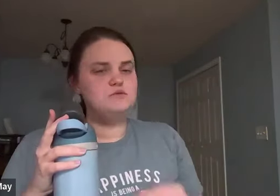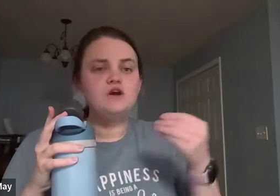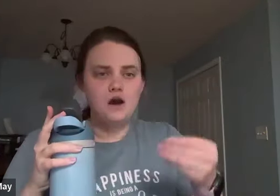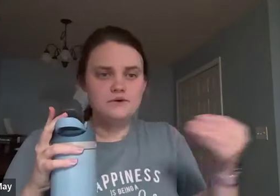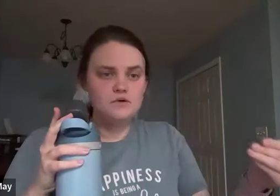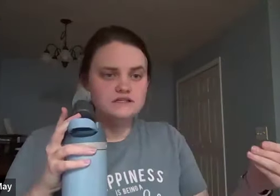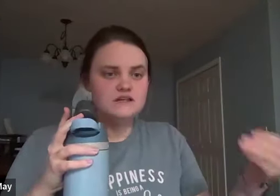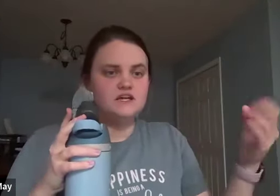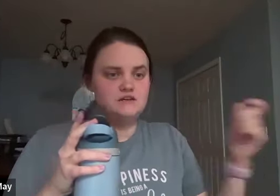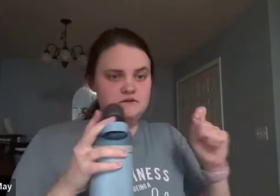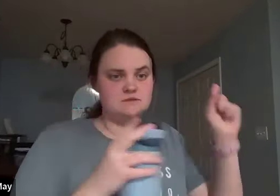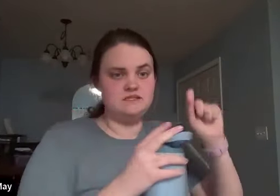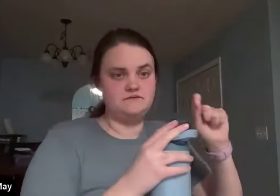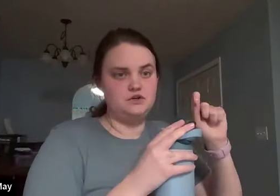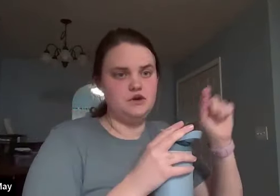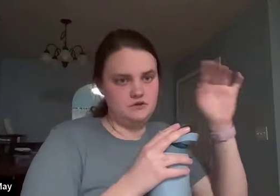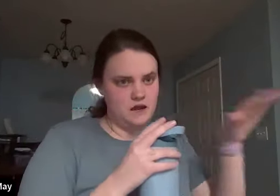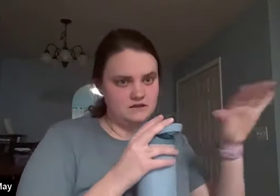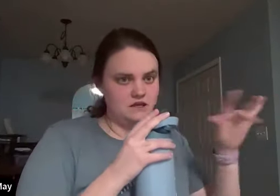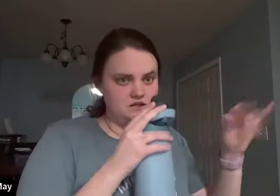the common ones, and then if the specific you go, you'd add that to it.